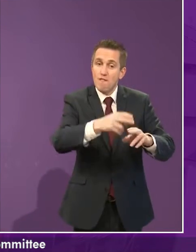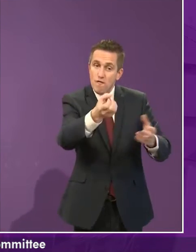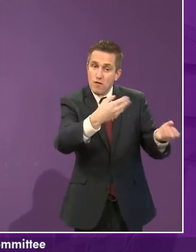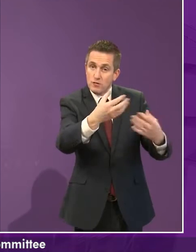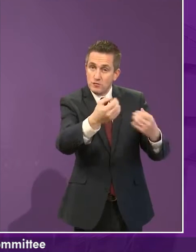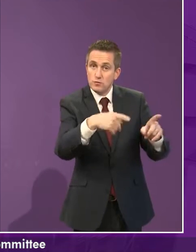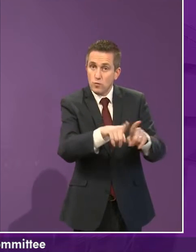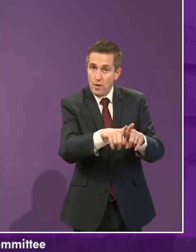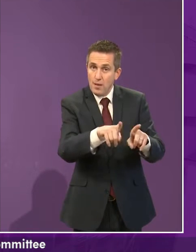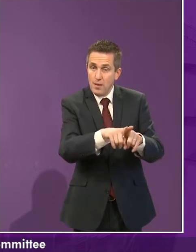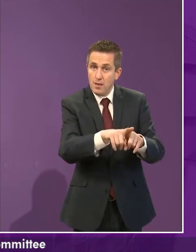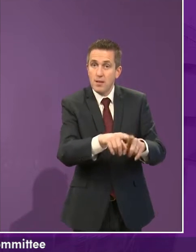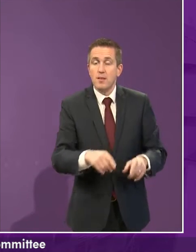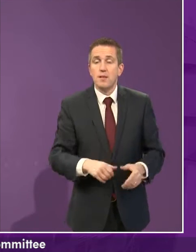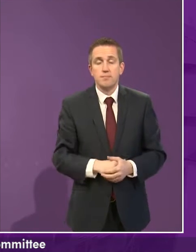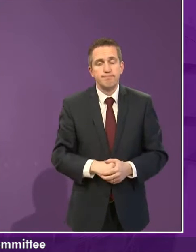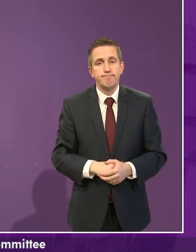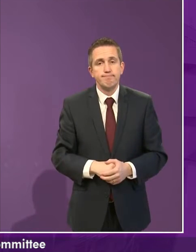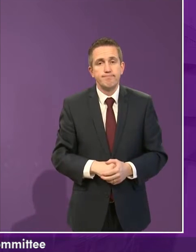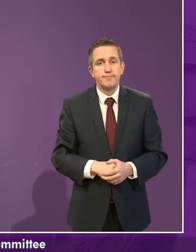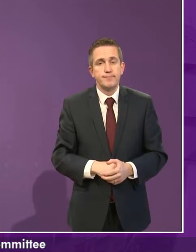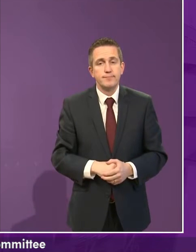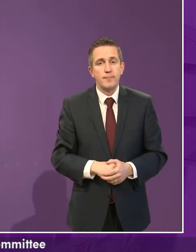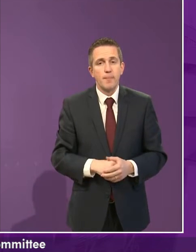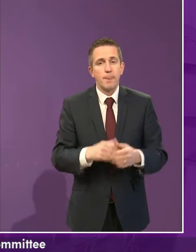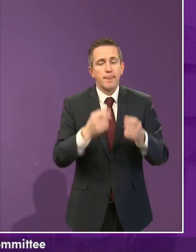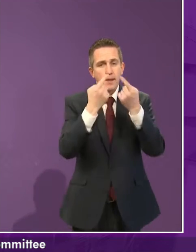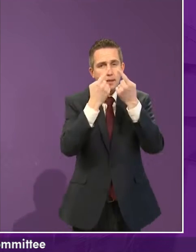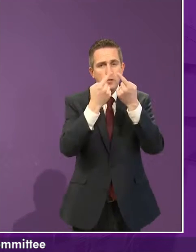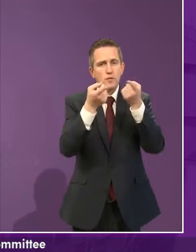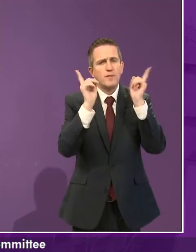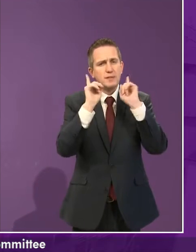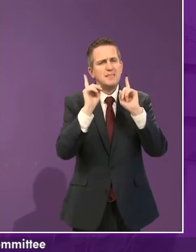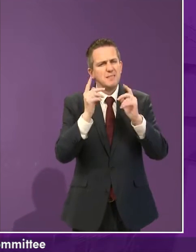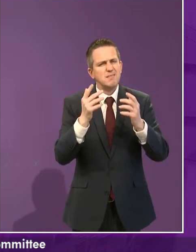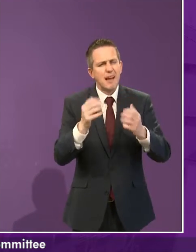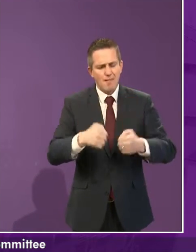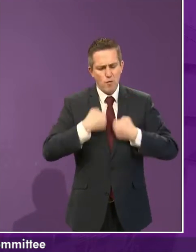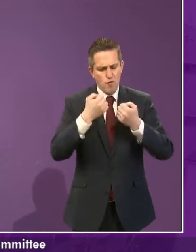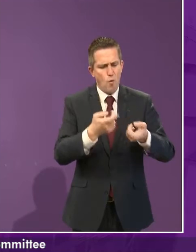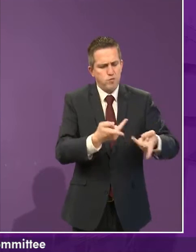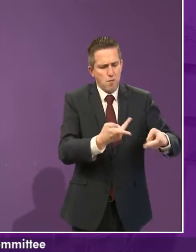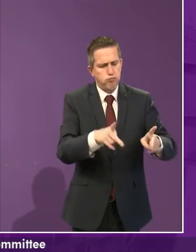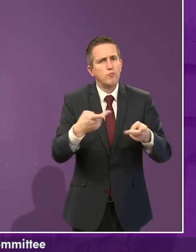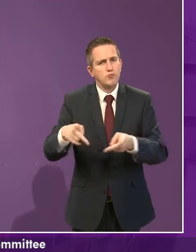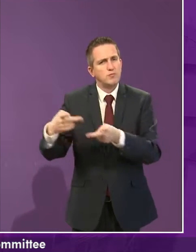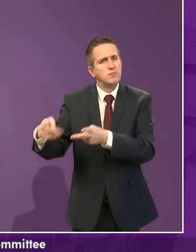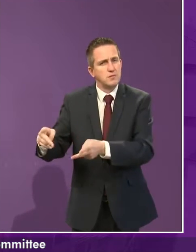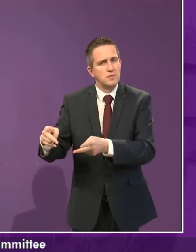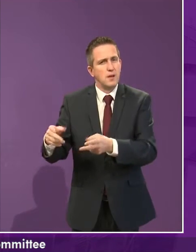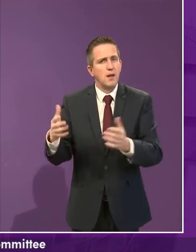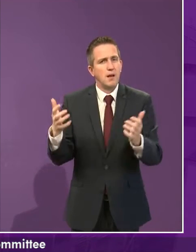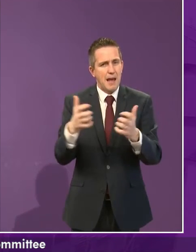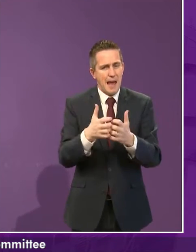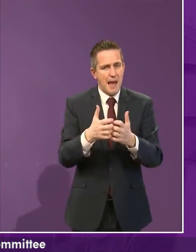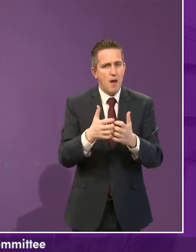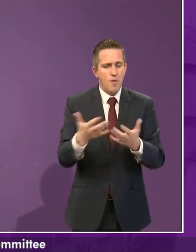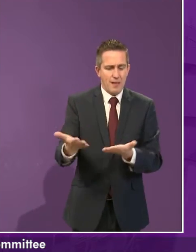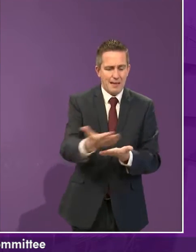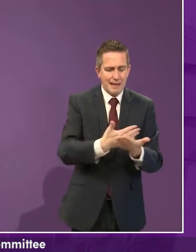find that universities will possibly have different approaches as to how they use that